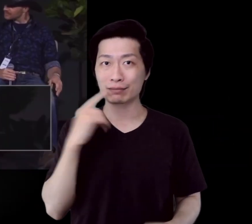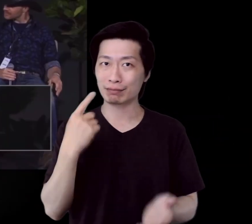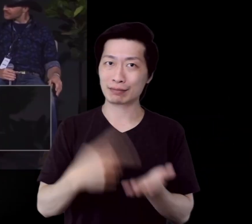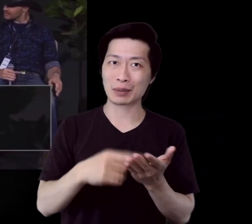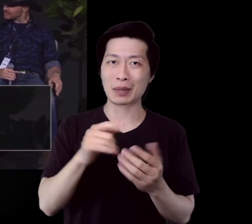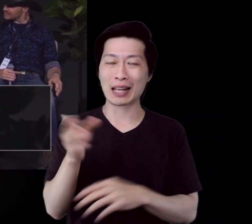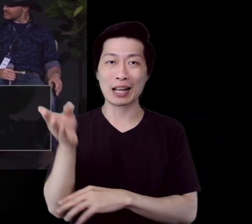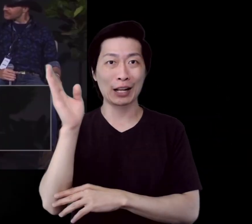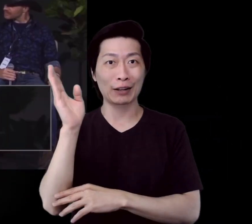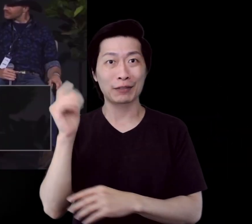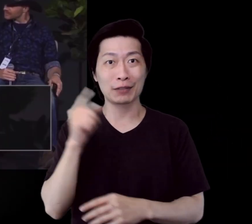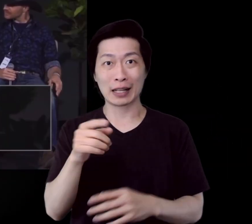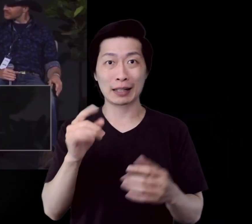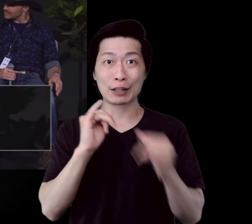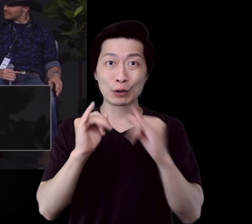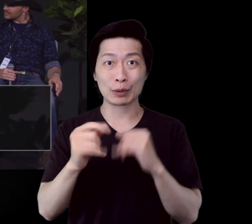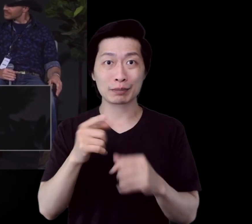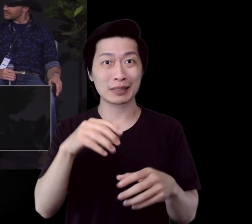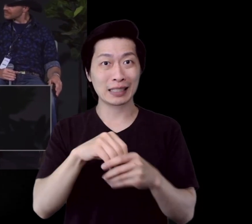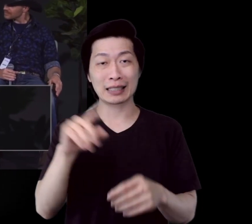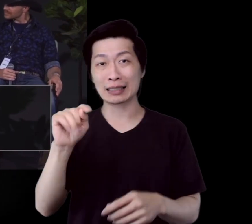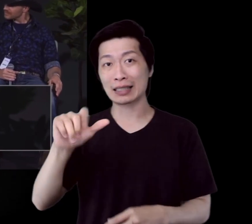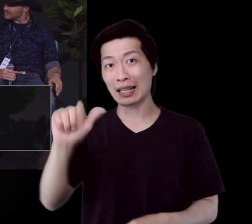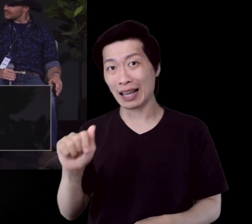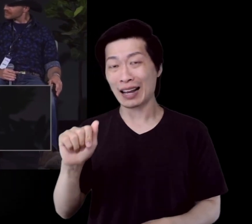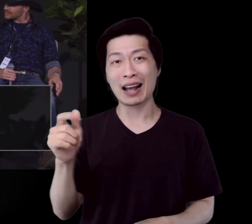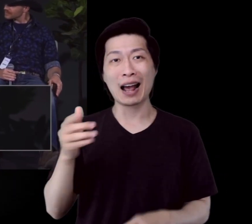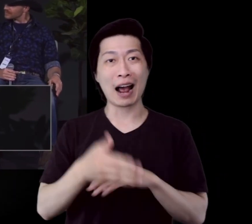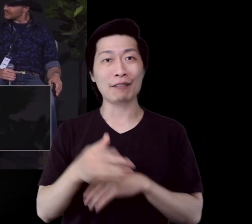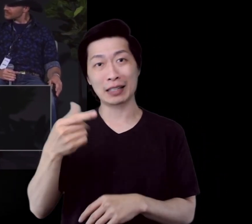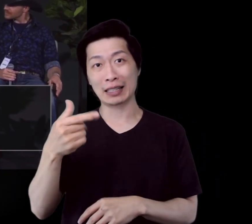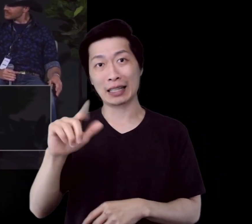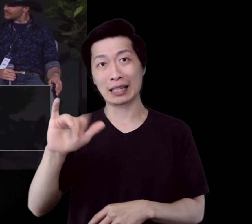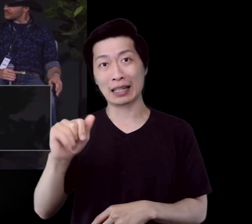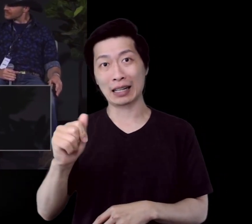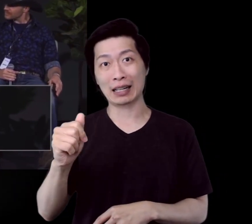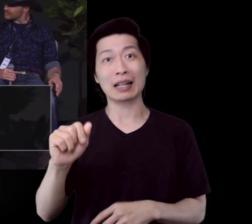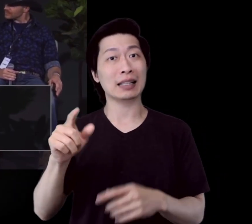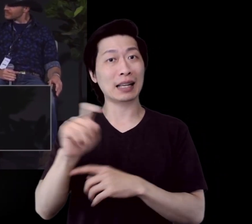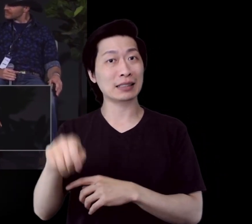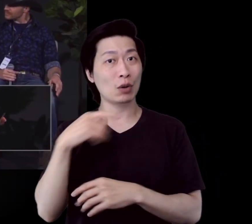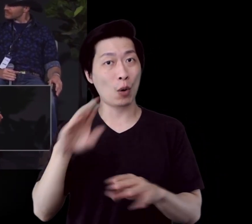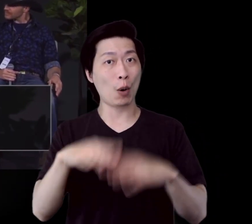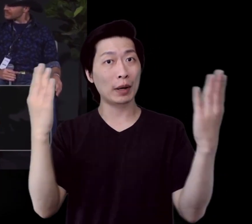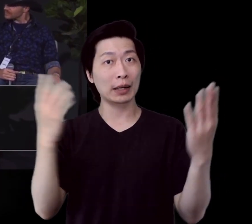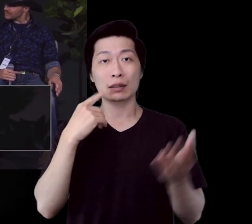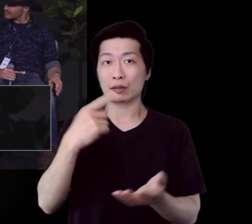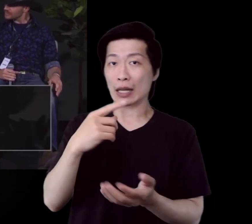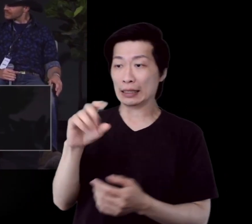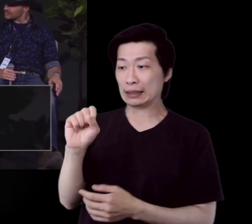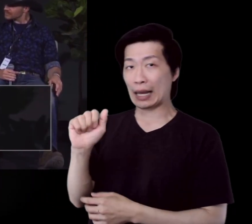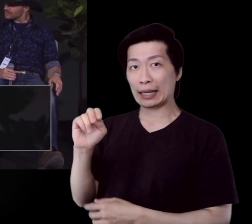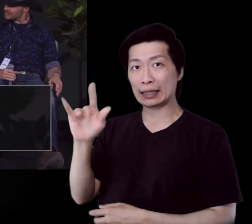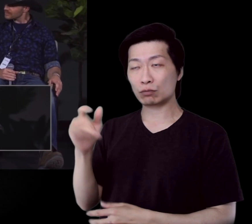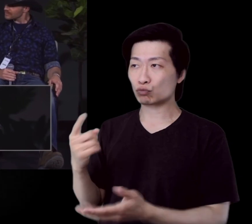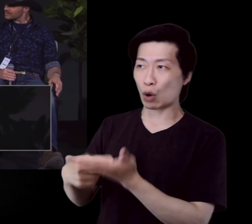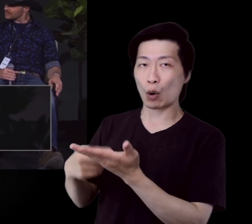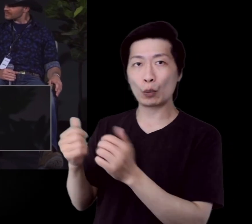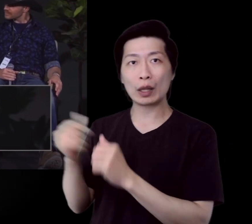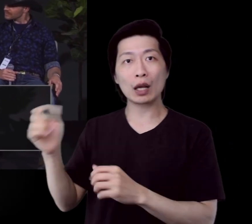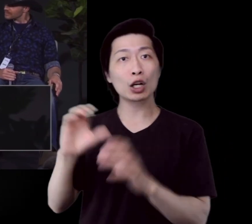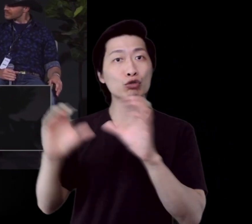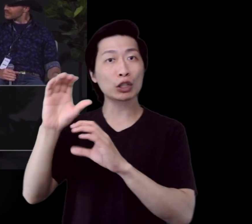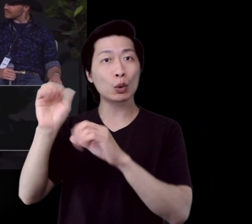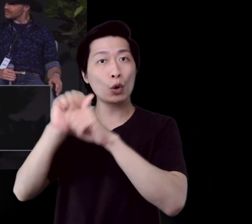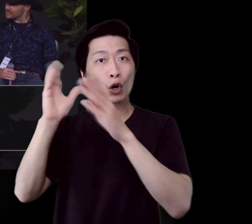with Facade at TeslaCon after the Giga Texas opening, where Sandy talked with a construction worker at the factory who actually